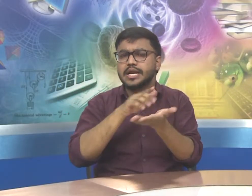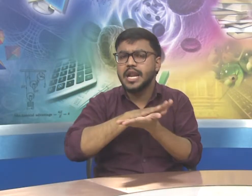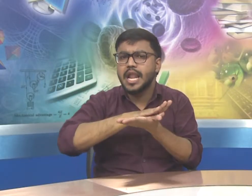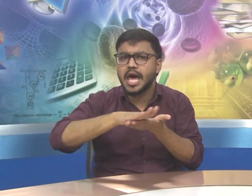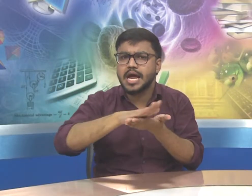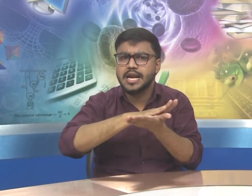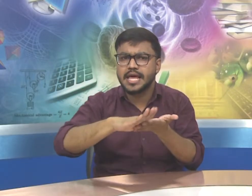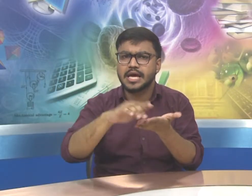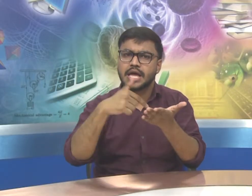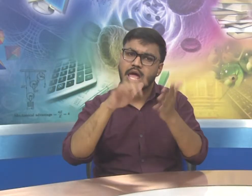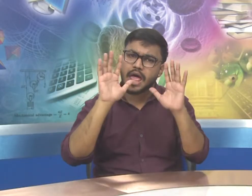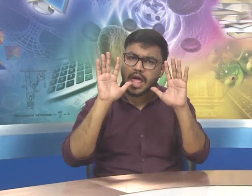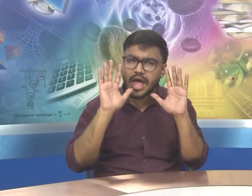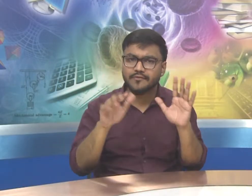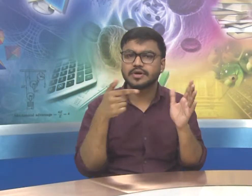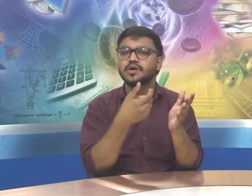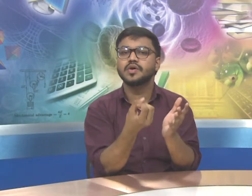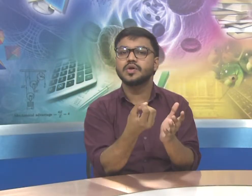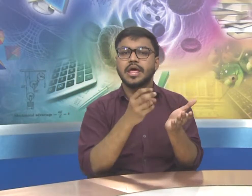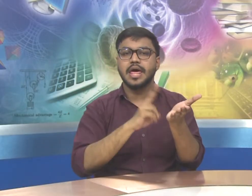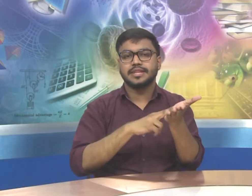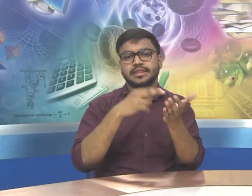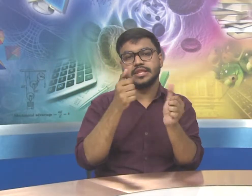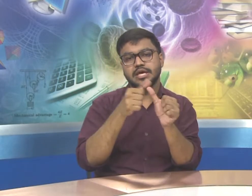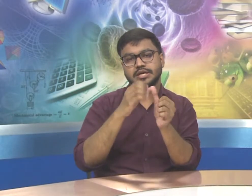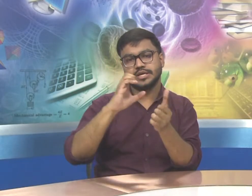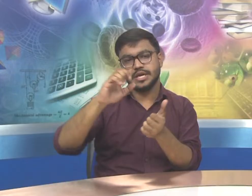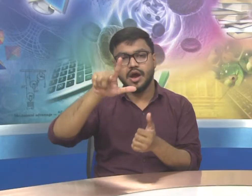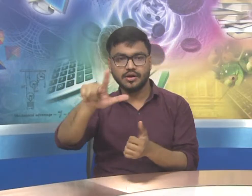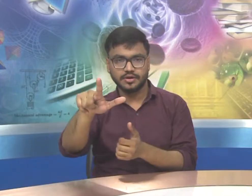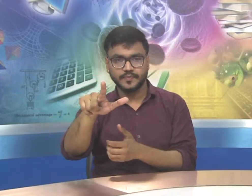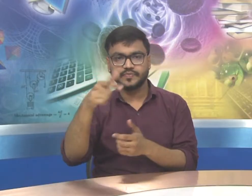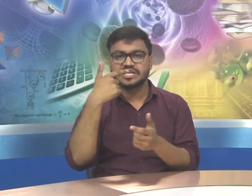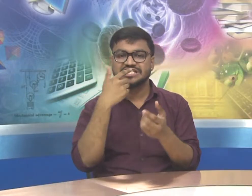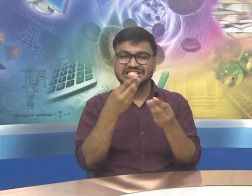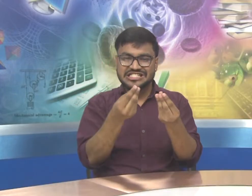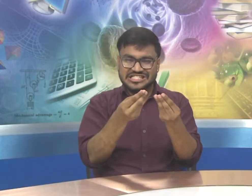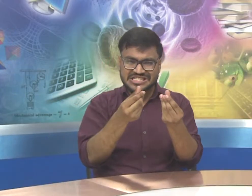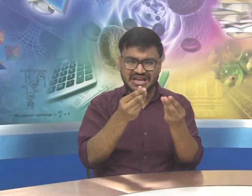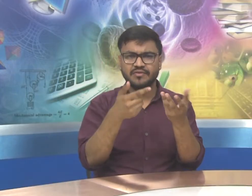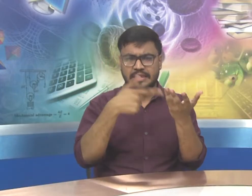Cl. Whether from sea or water,